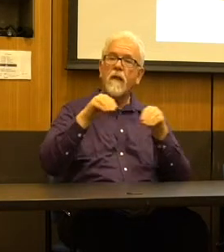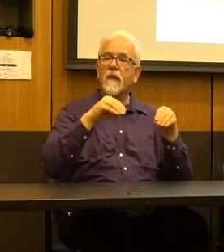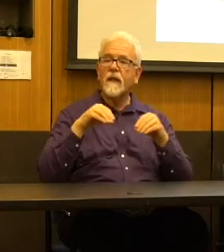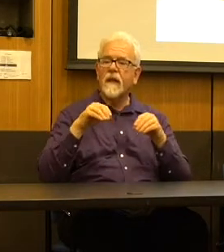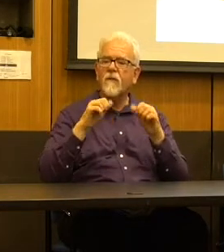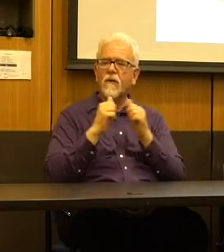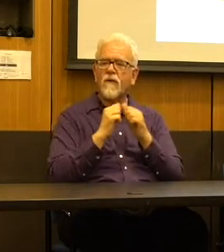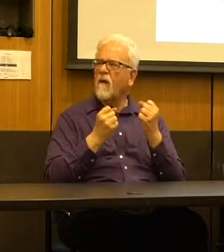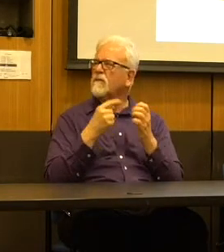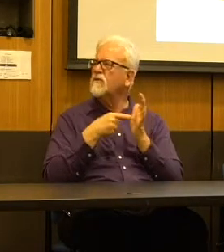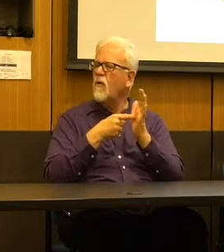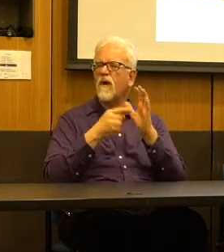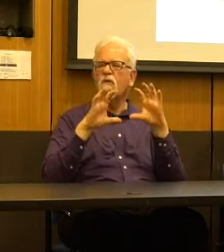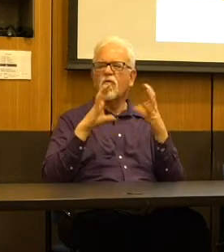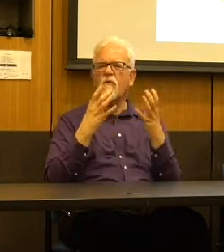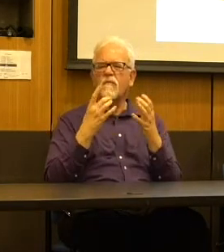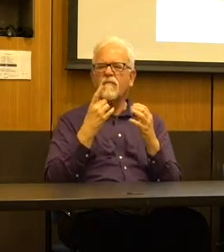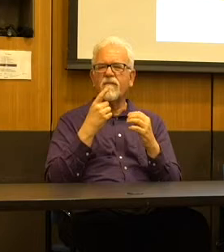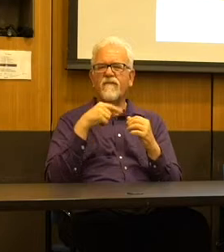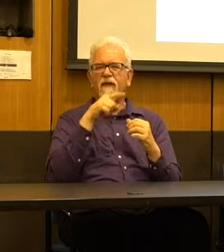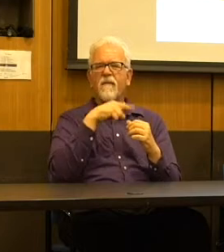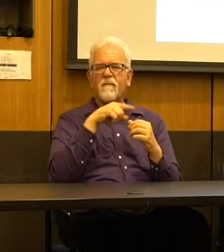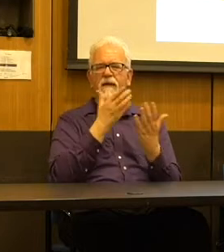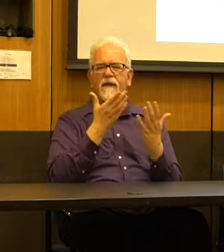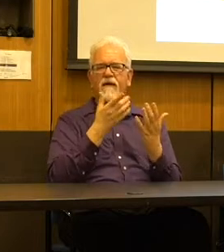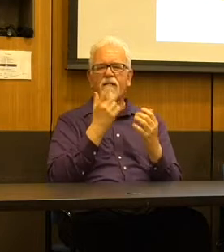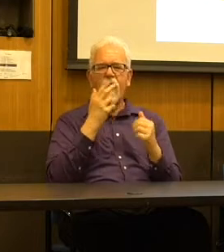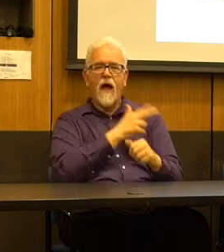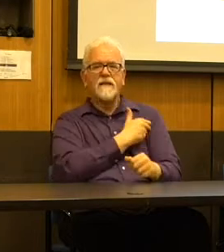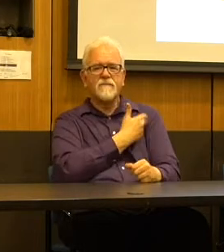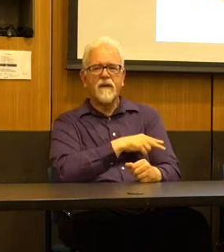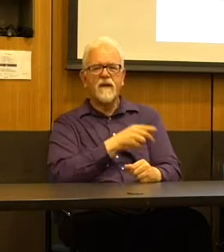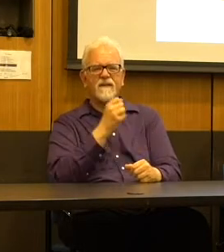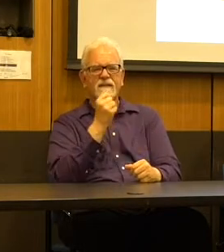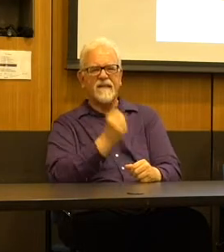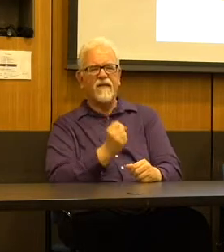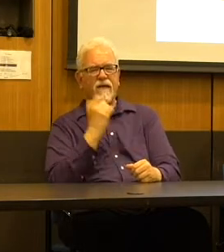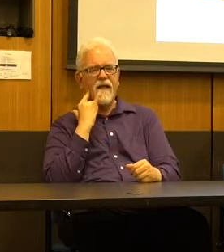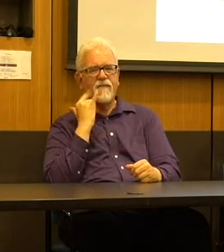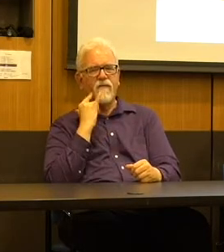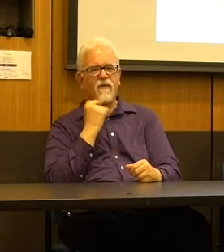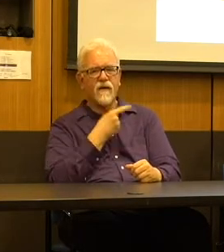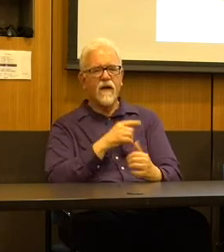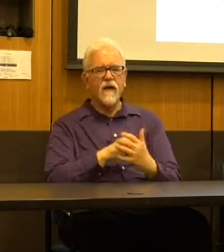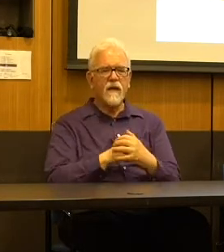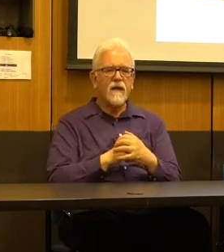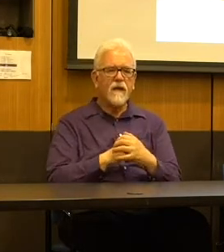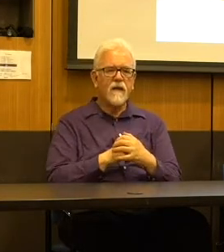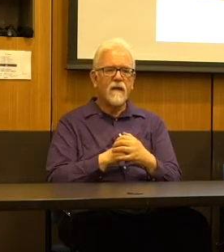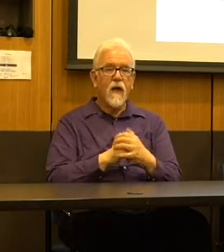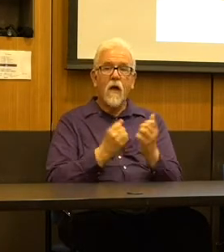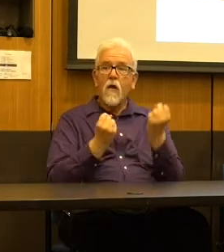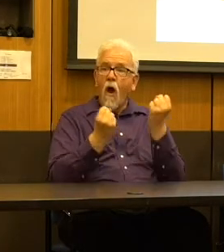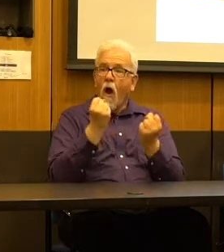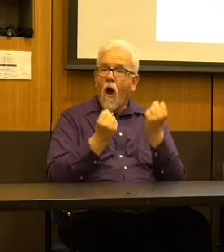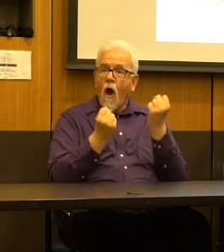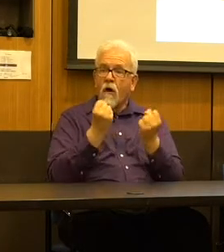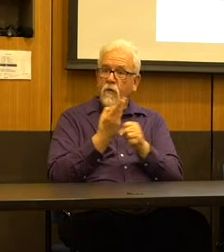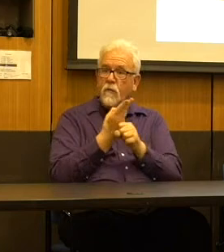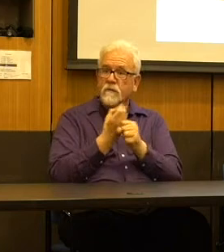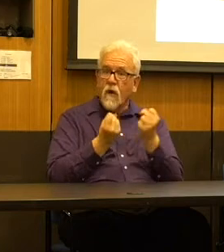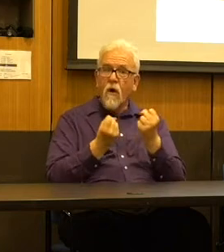you a group of them here in one of these hospitals. This is down in Southern California. It was so important, supposedly,